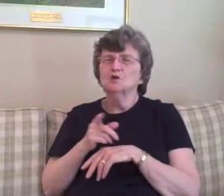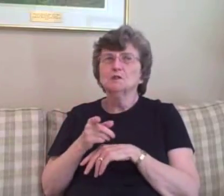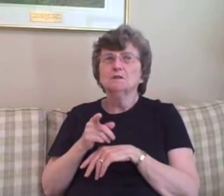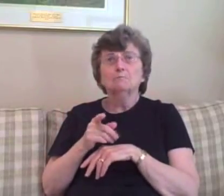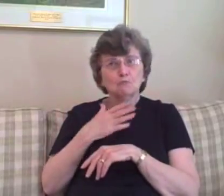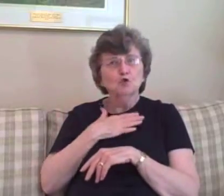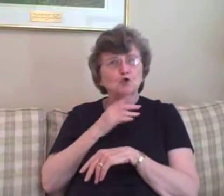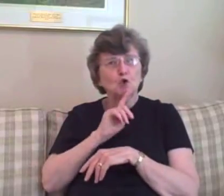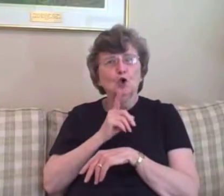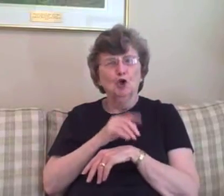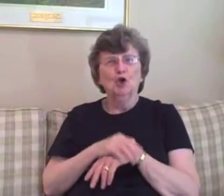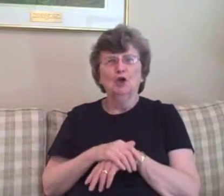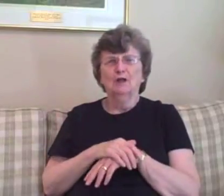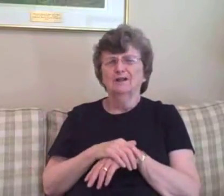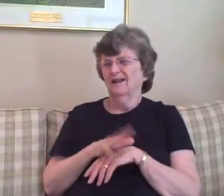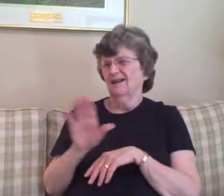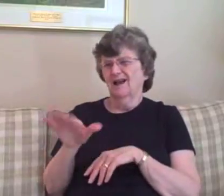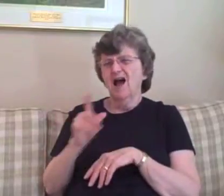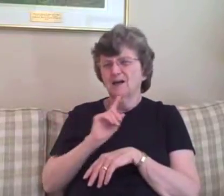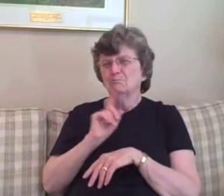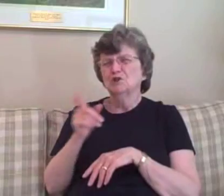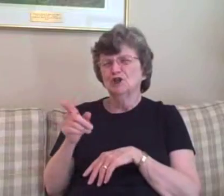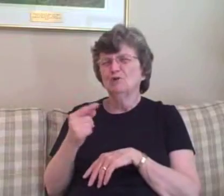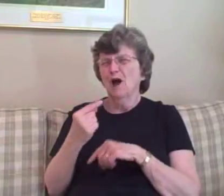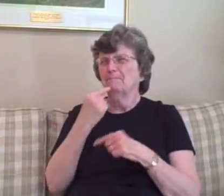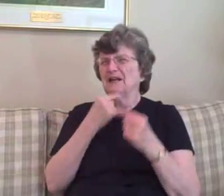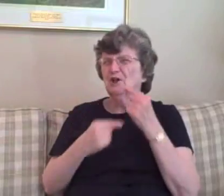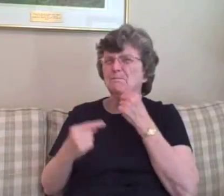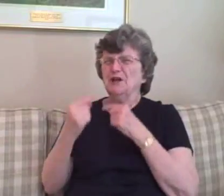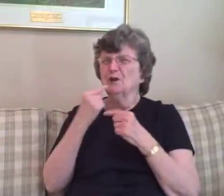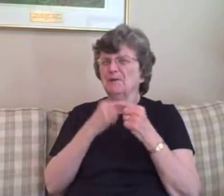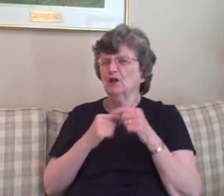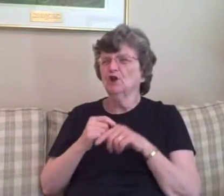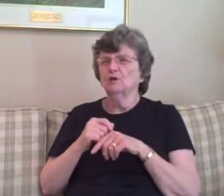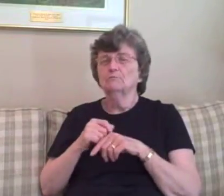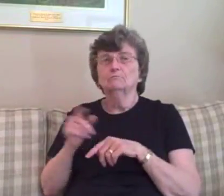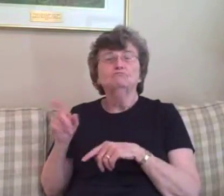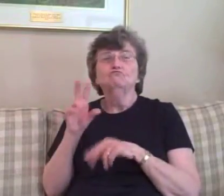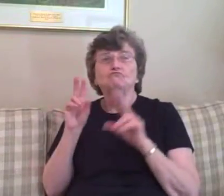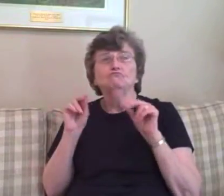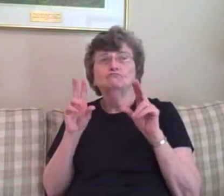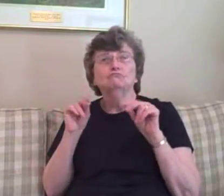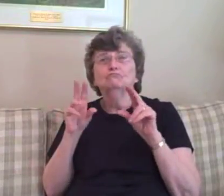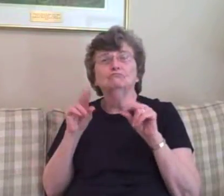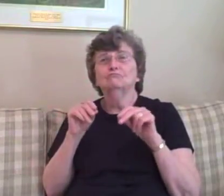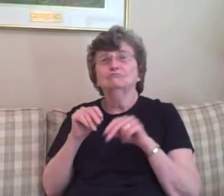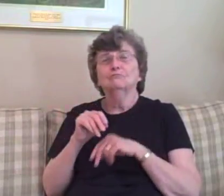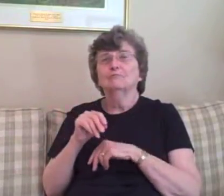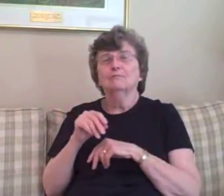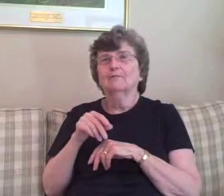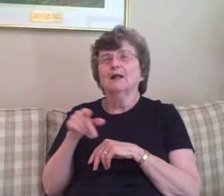tell people about your story." And she said, "Sure." I said, "I'm sure you must be bitter about all of that happened." And she said,